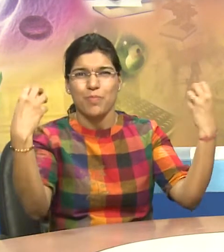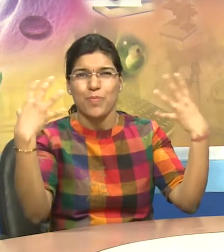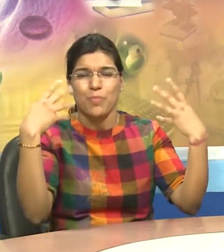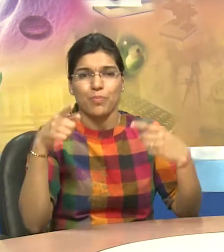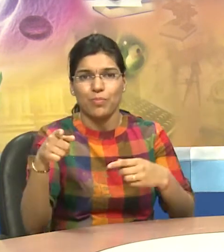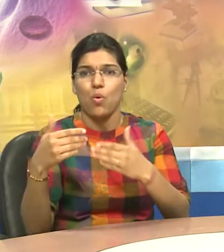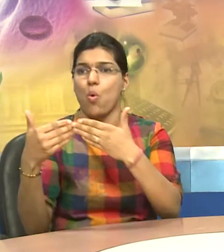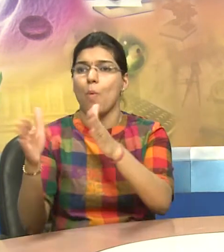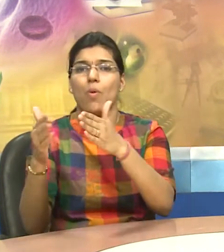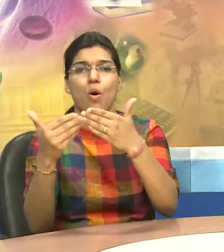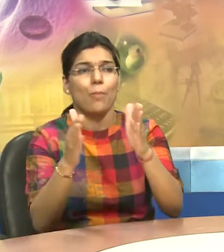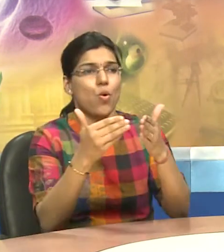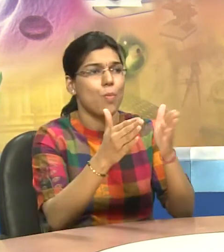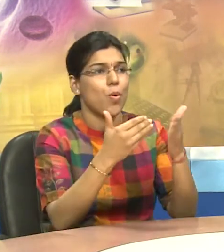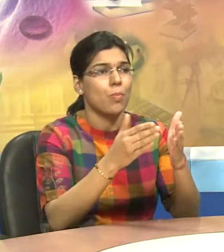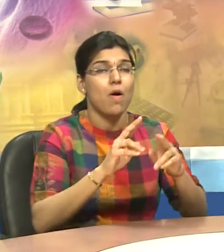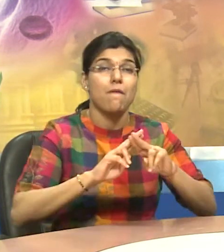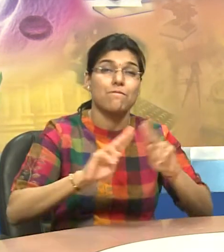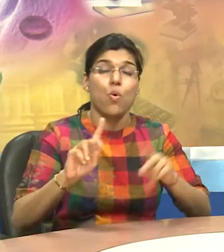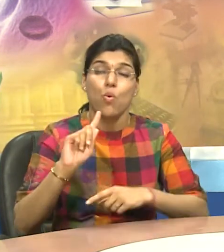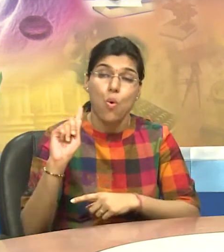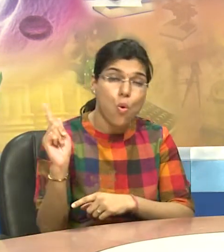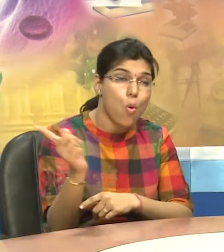TV speakers, home theaters.